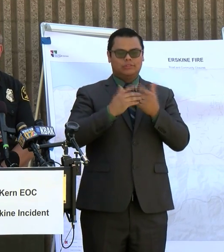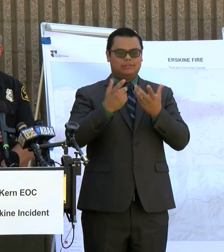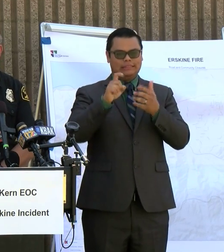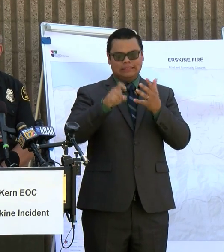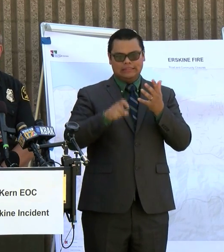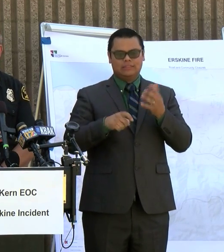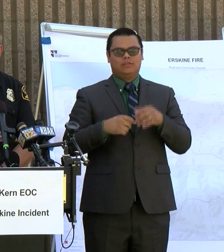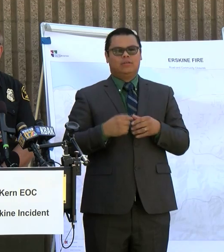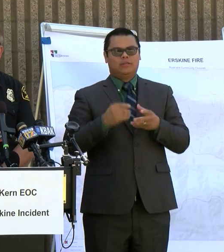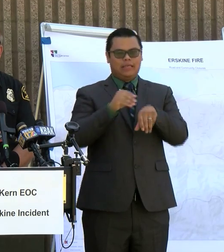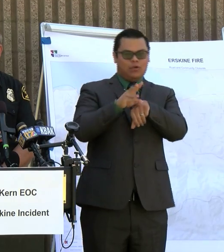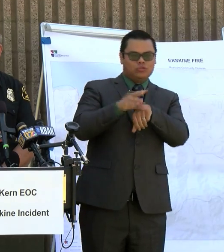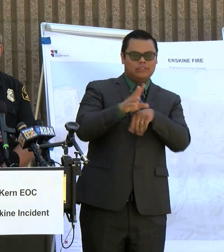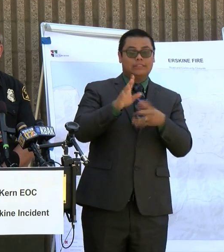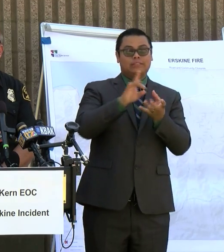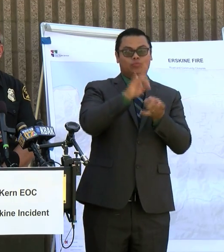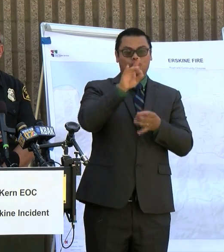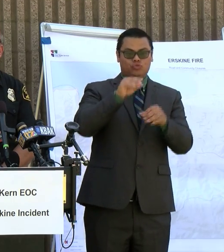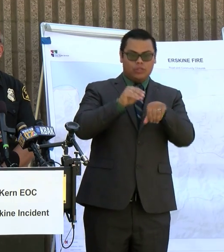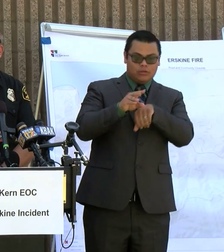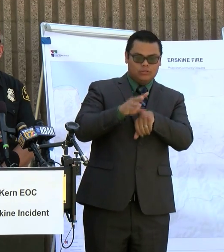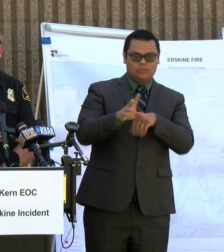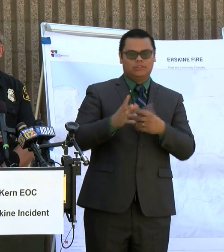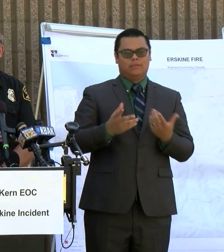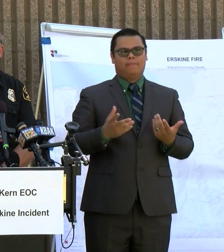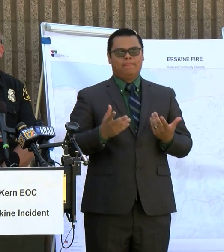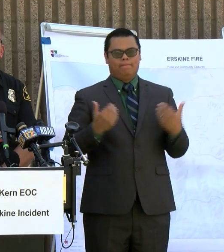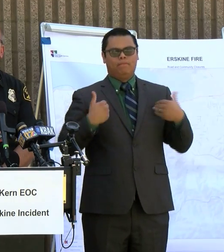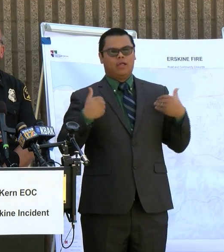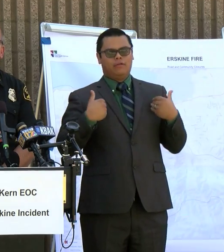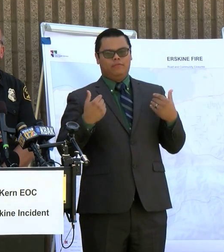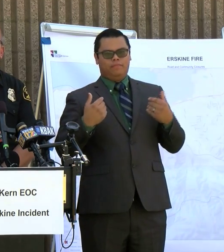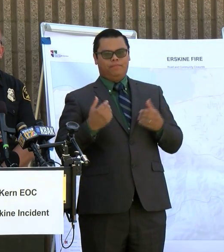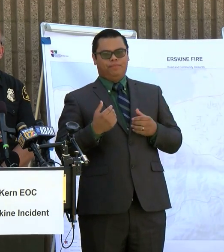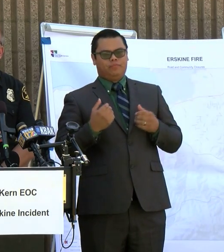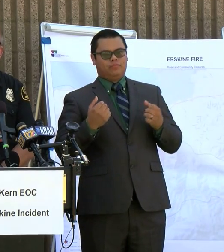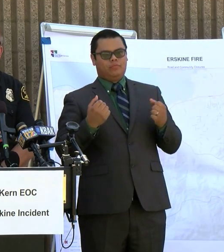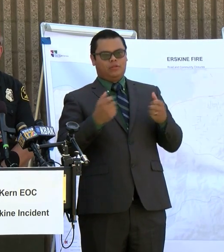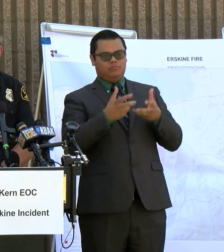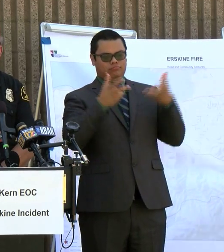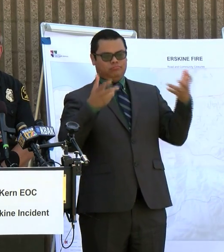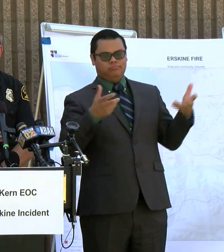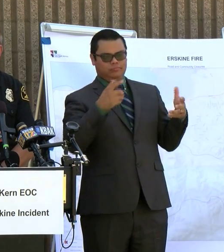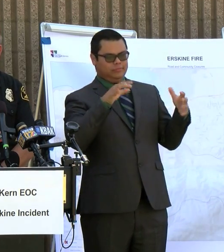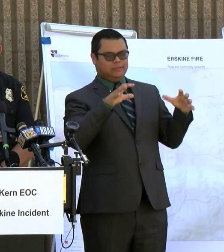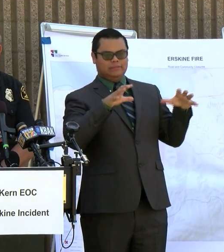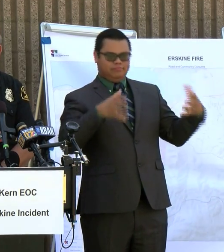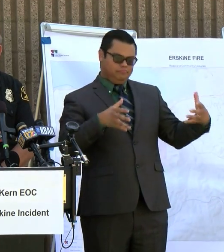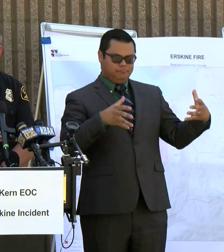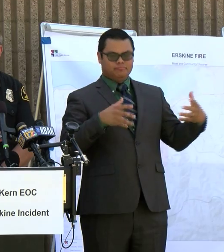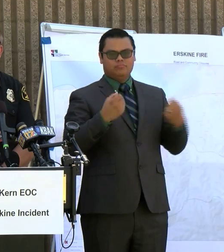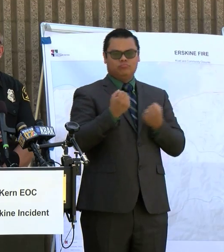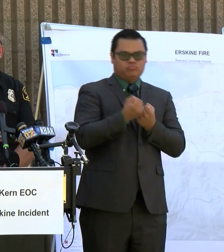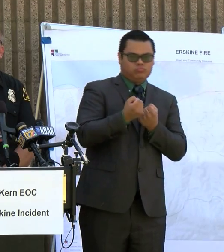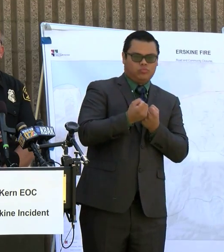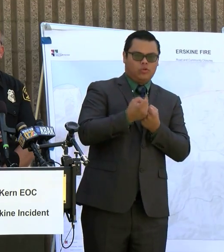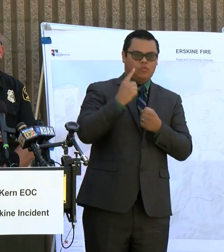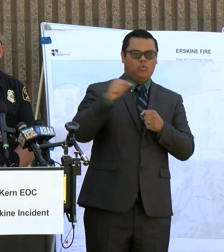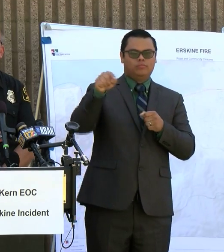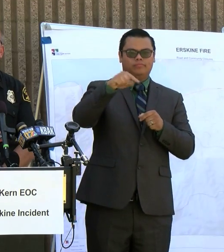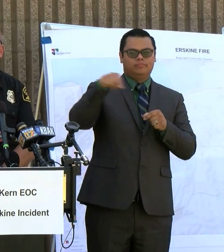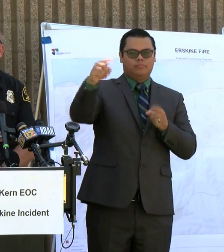needs, counseling, spiritual counseling. We're going to have quite a cadre of assistance there for those